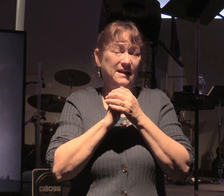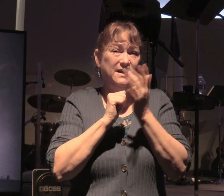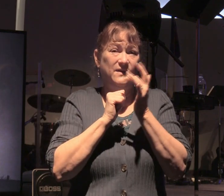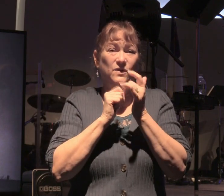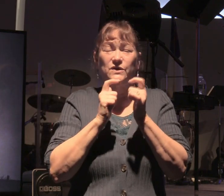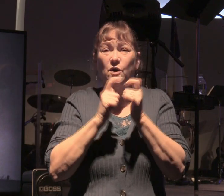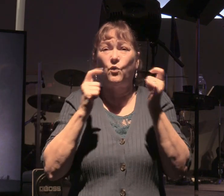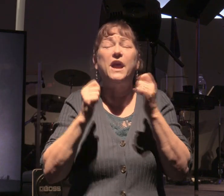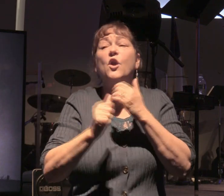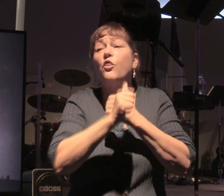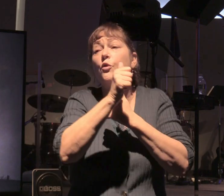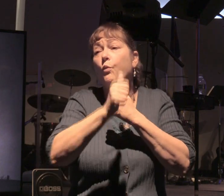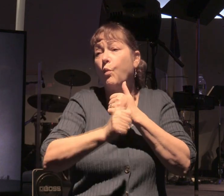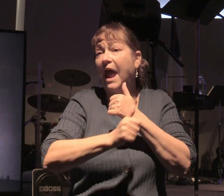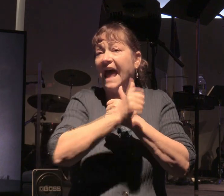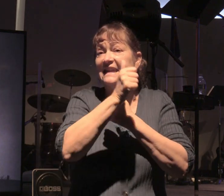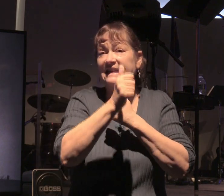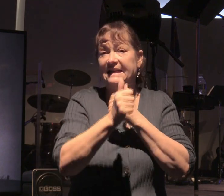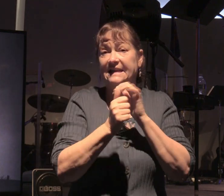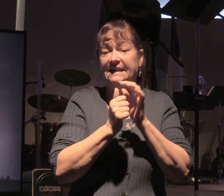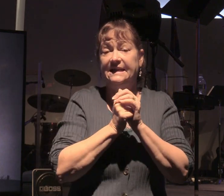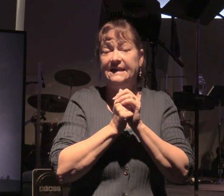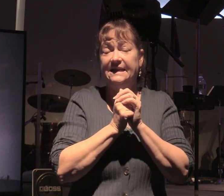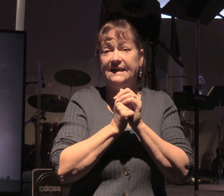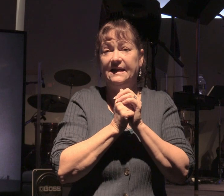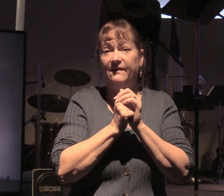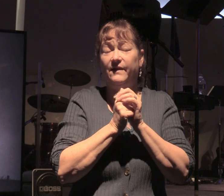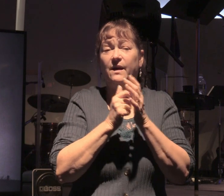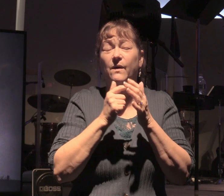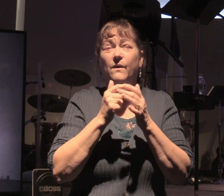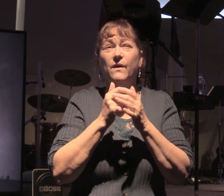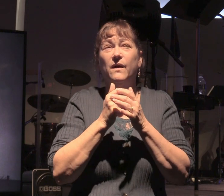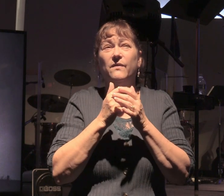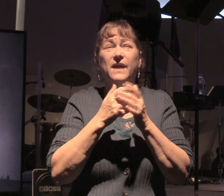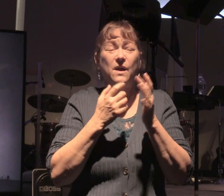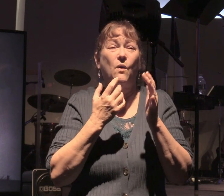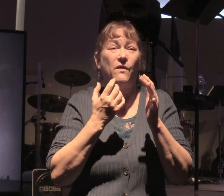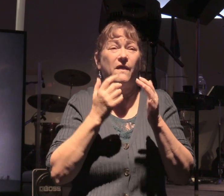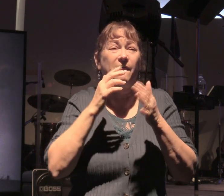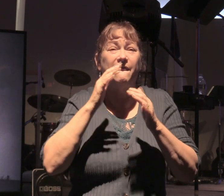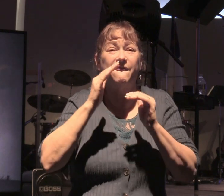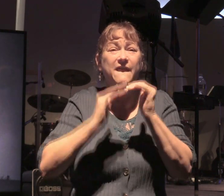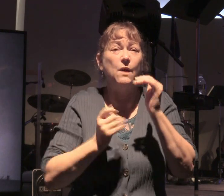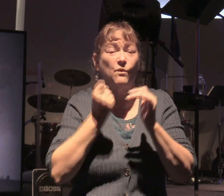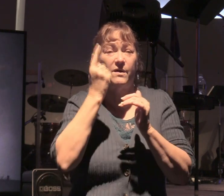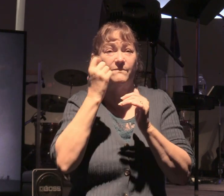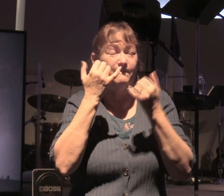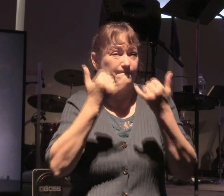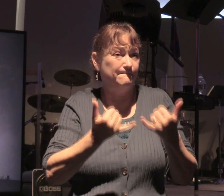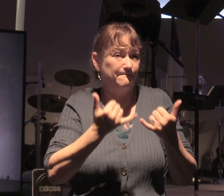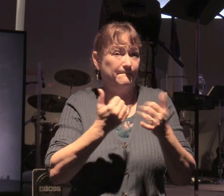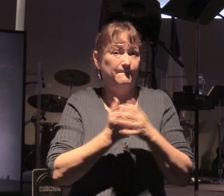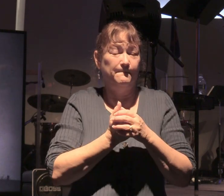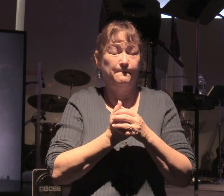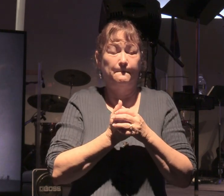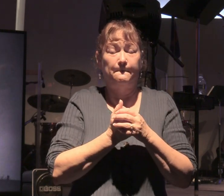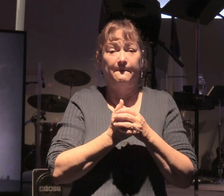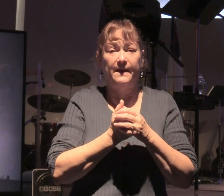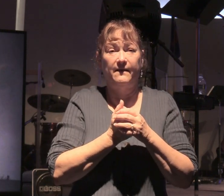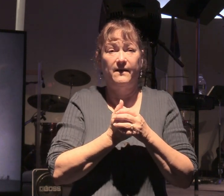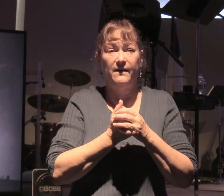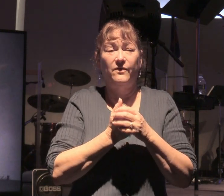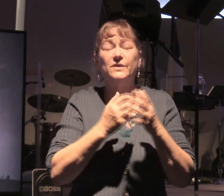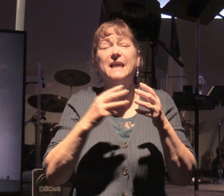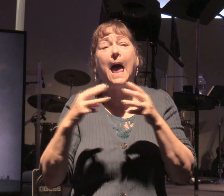There's a greater threat than what may be perceived in our nation today. There